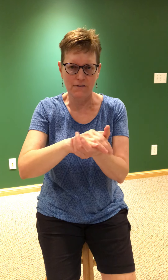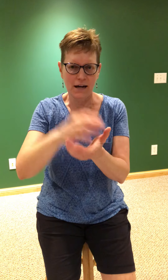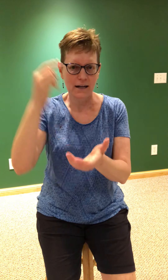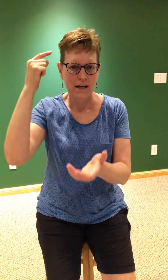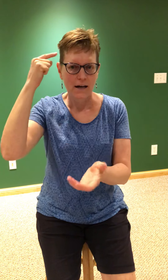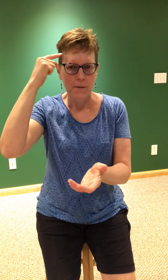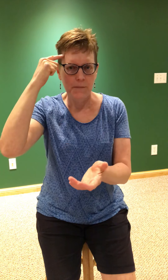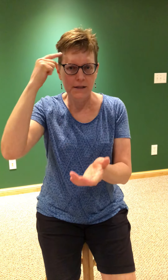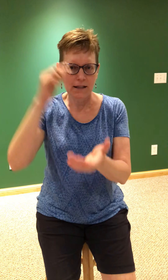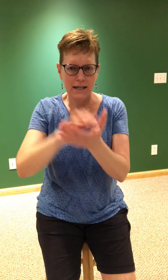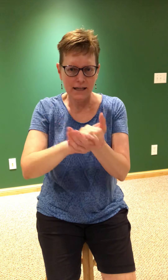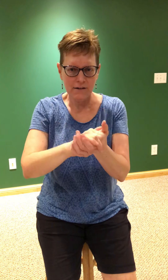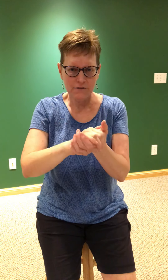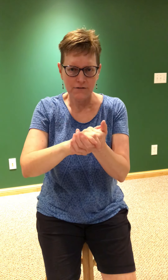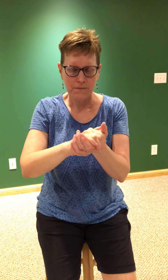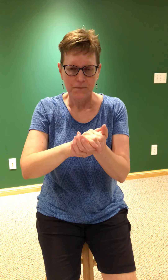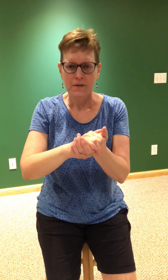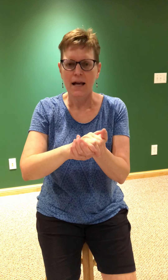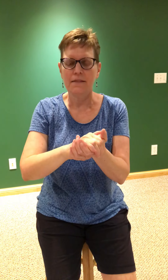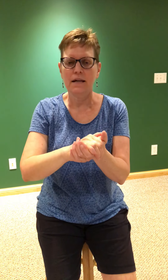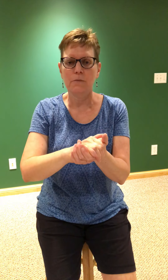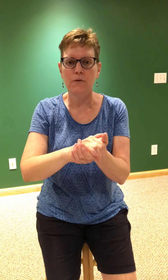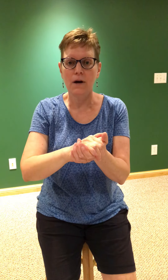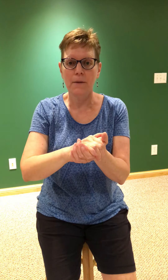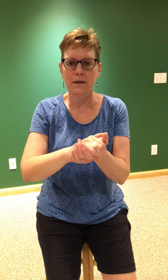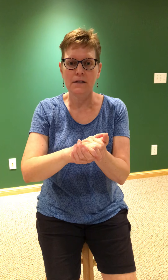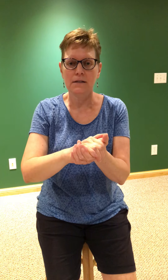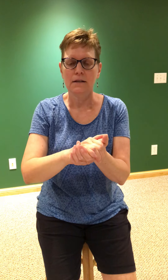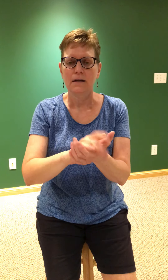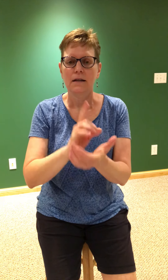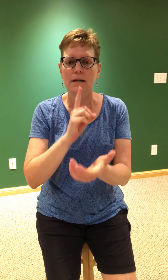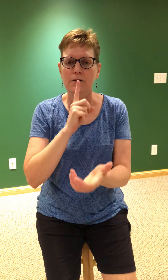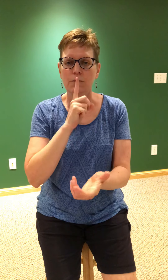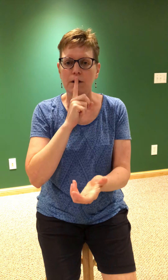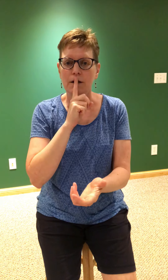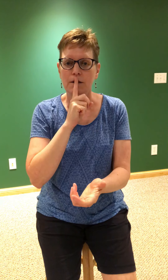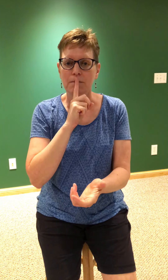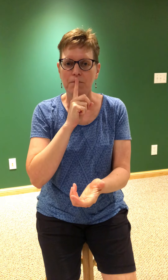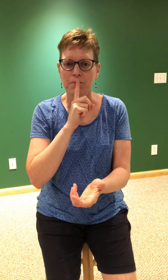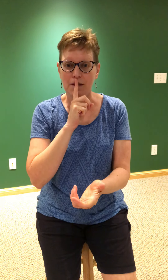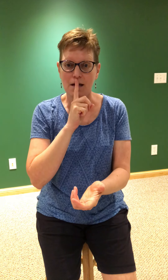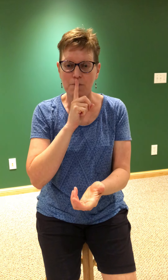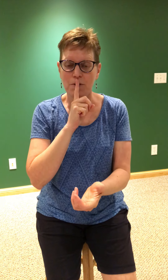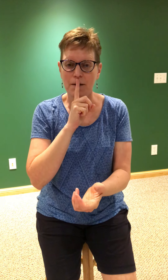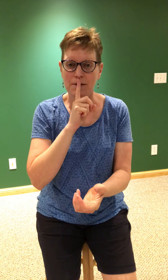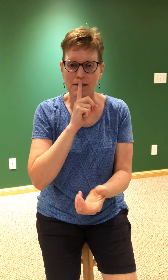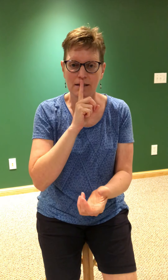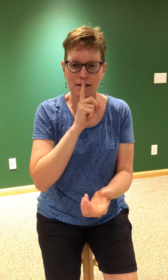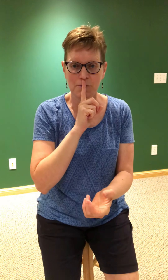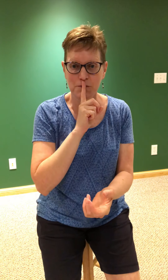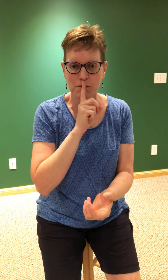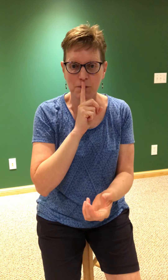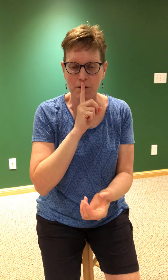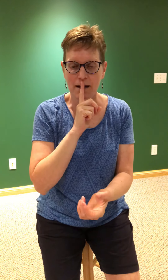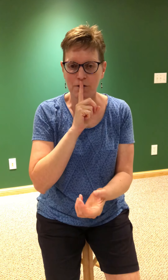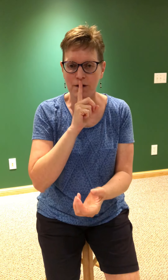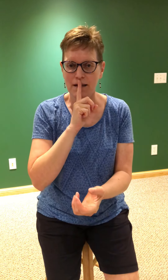right? Believe. And then promise is where a promise comes from your mouth, right? You